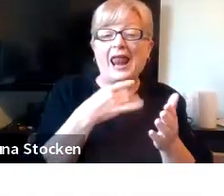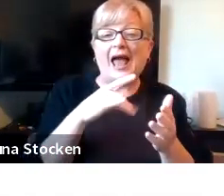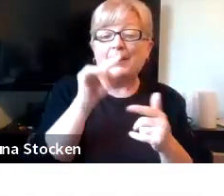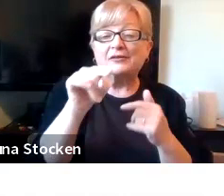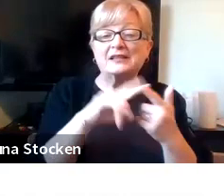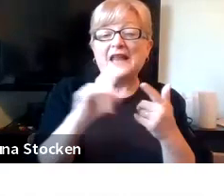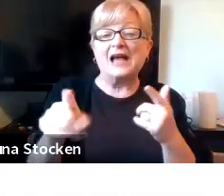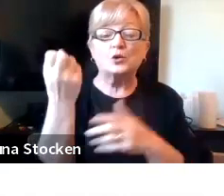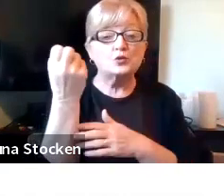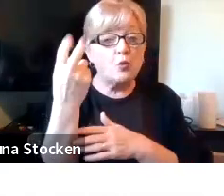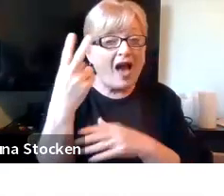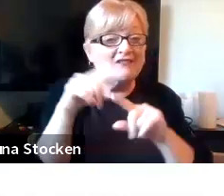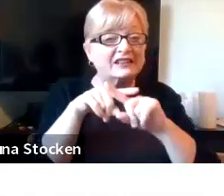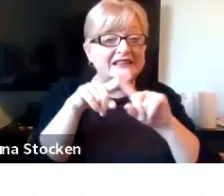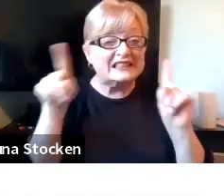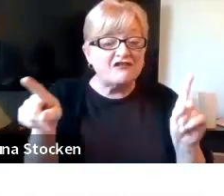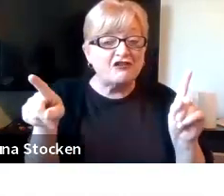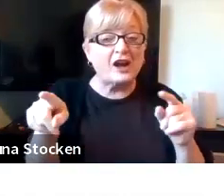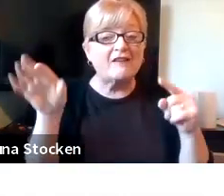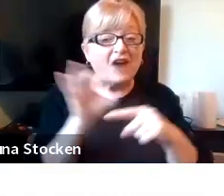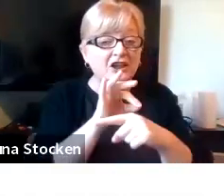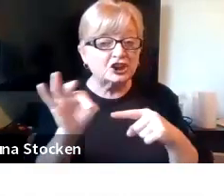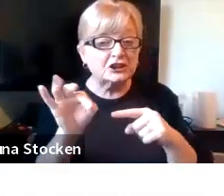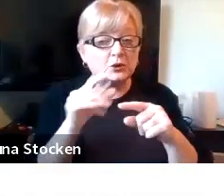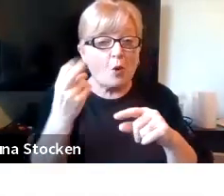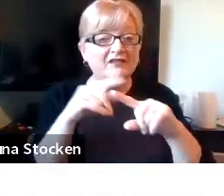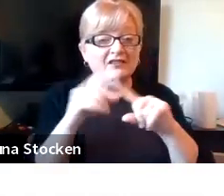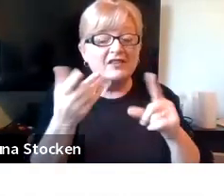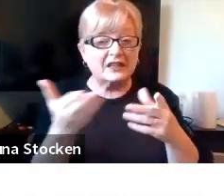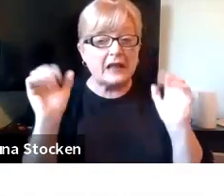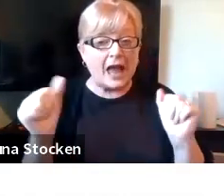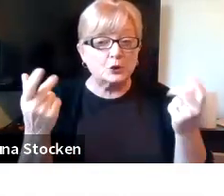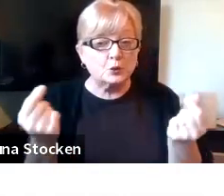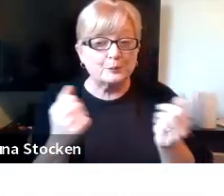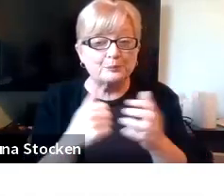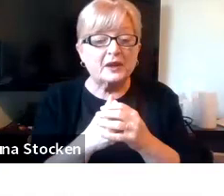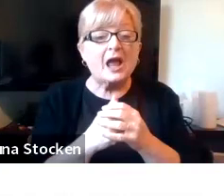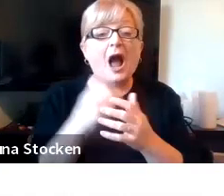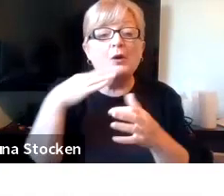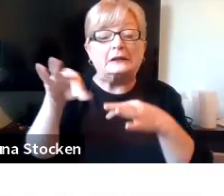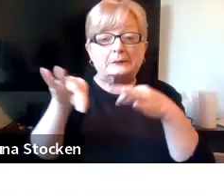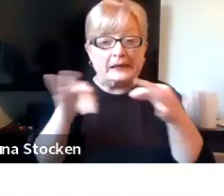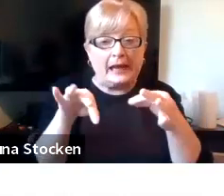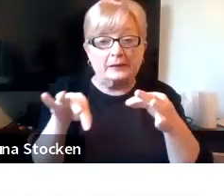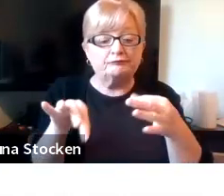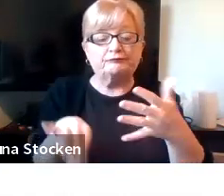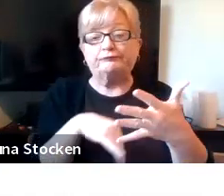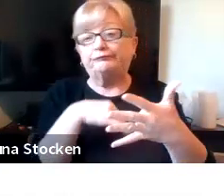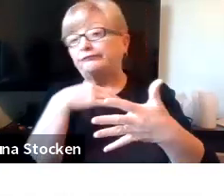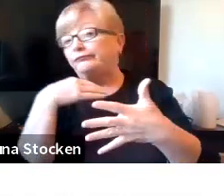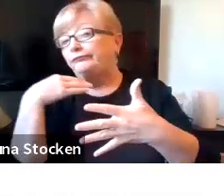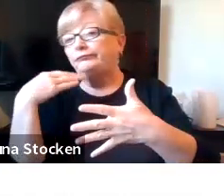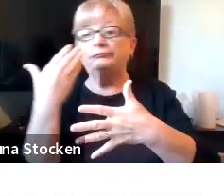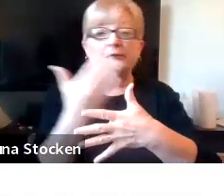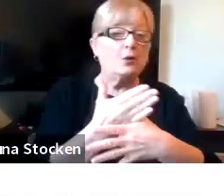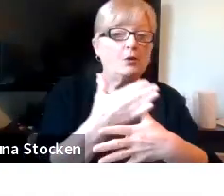12 functions that are set as presets. And I'm going to go over them quickly. So